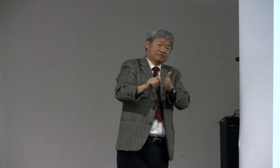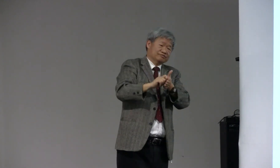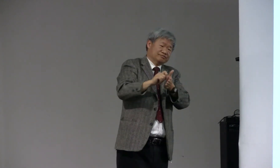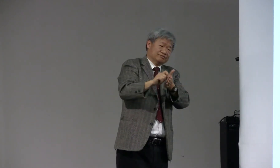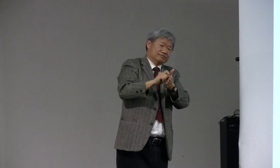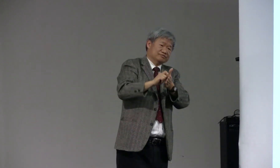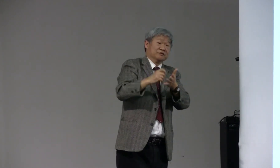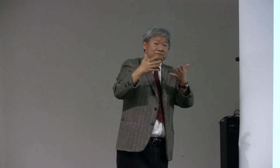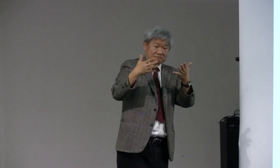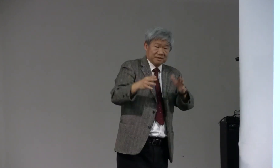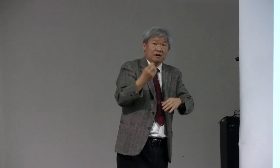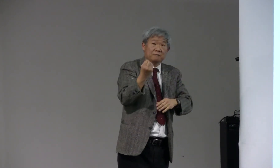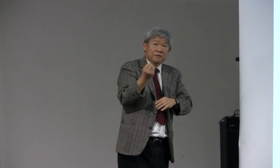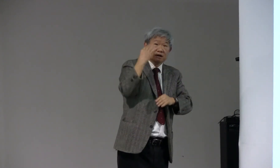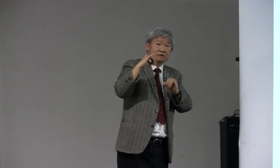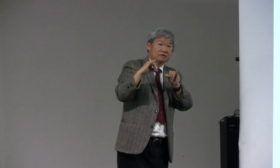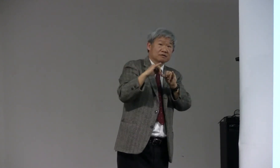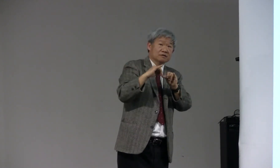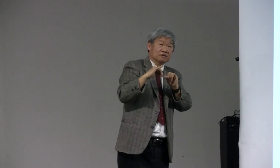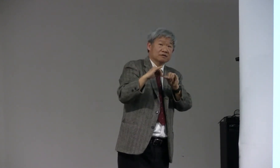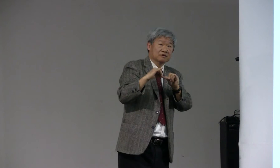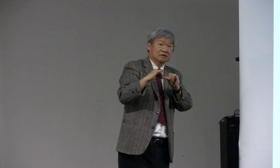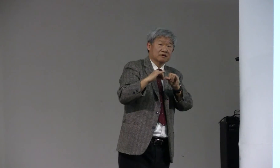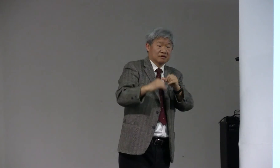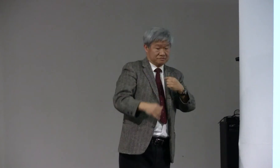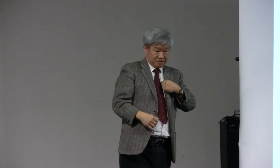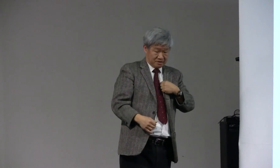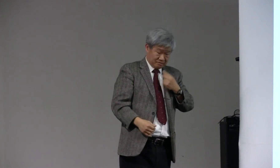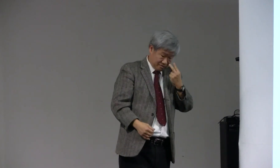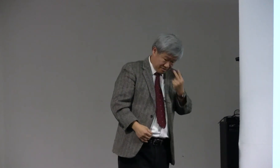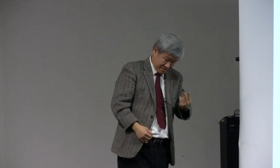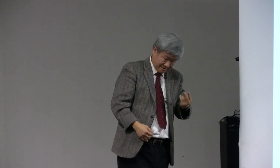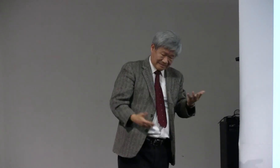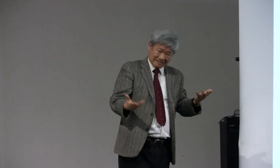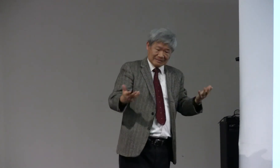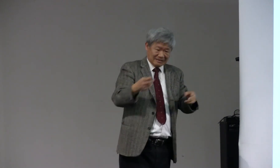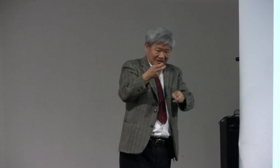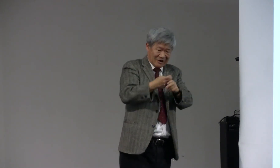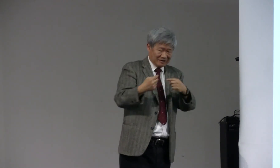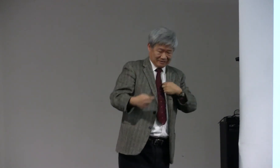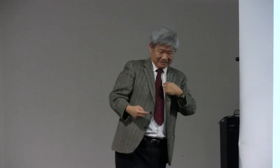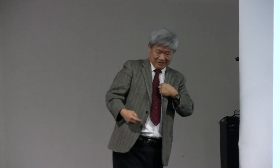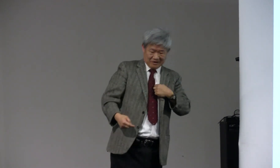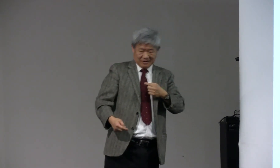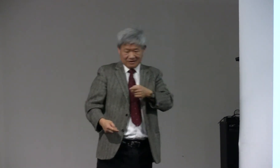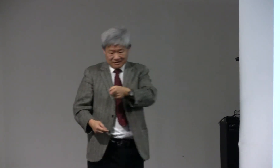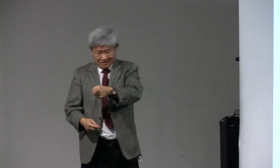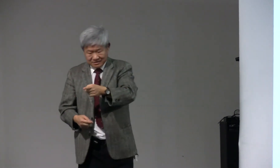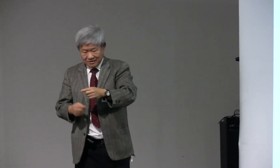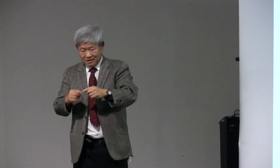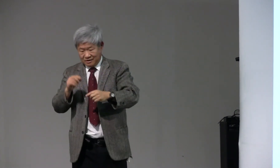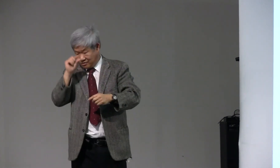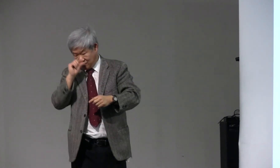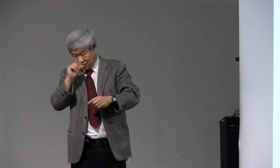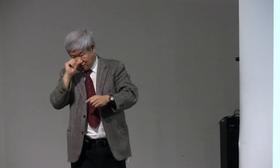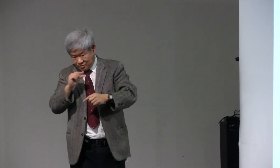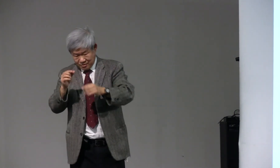I don't know whether it will come down to earth or not. I saw, you can see the